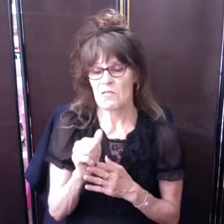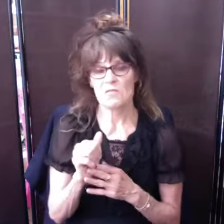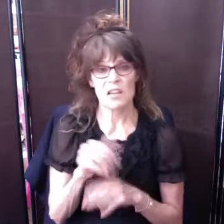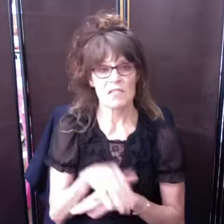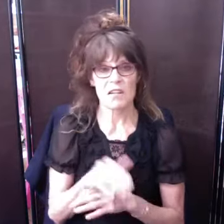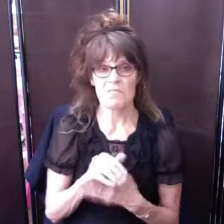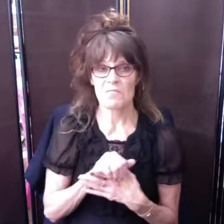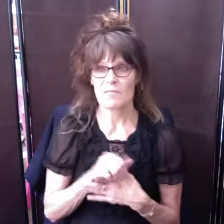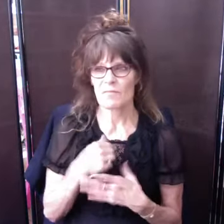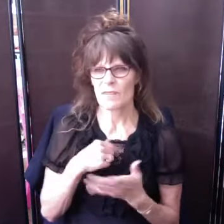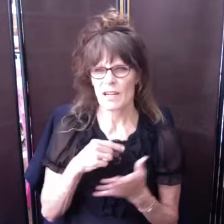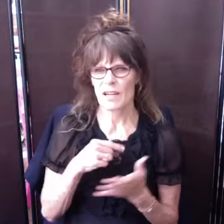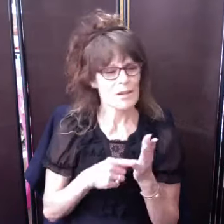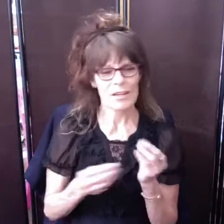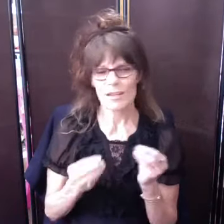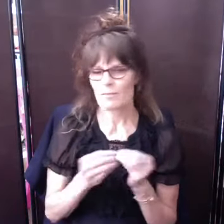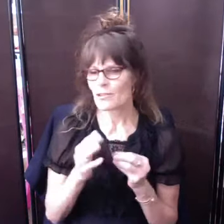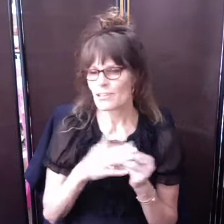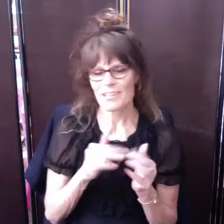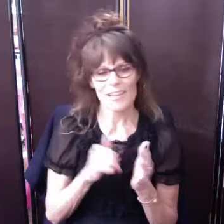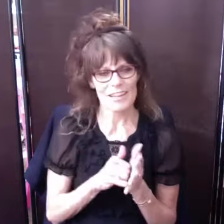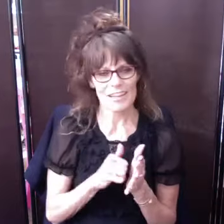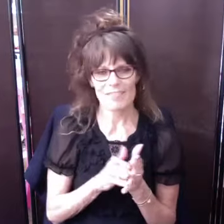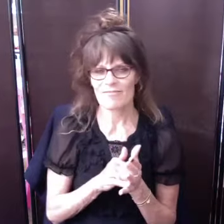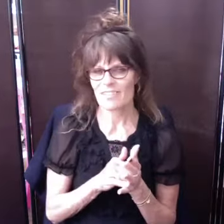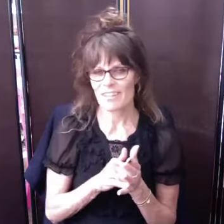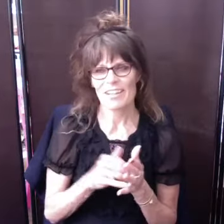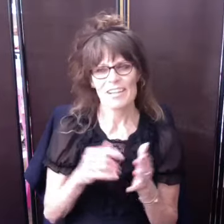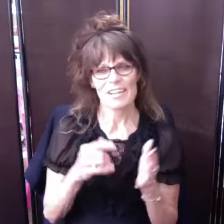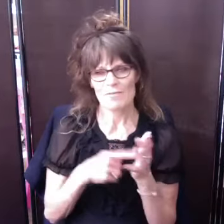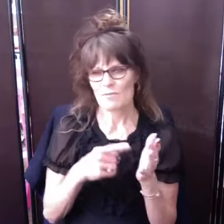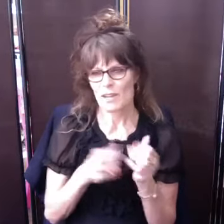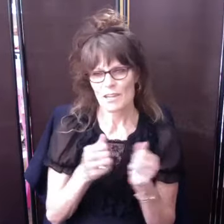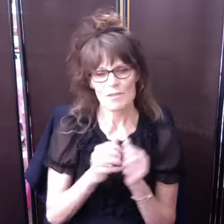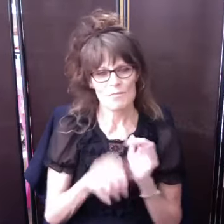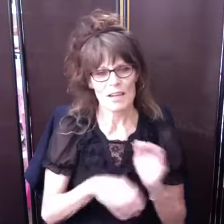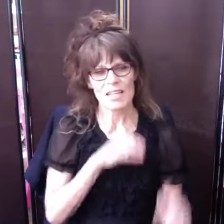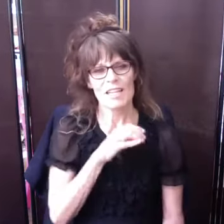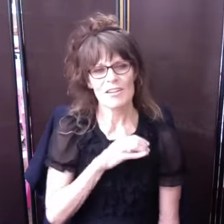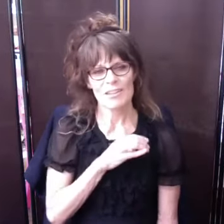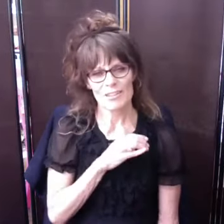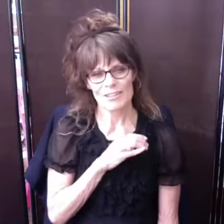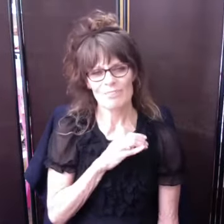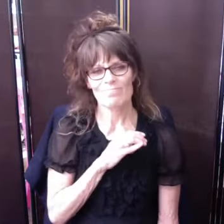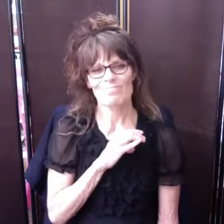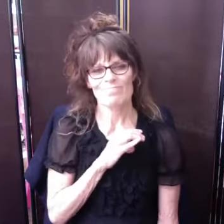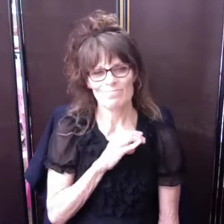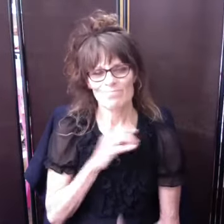paid a lot more than that, didn't I? Paid with bits and pieces of my character. I paid with just a little bit of